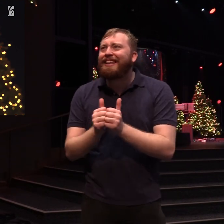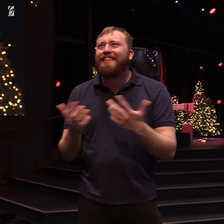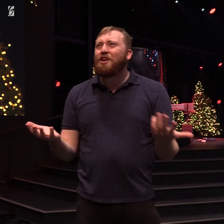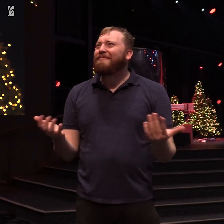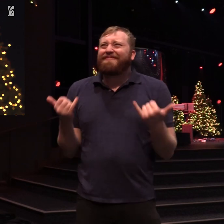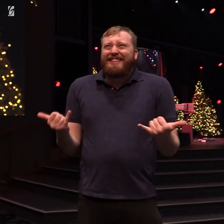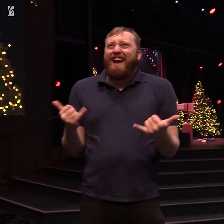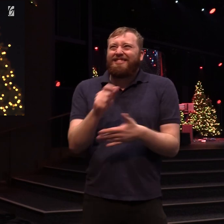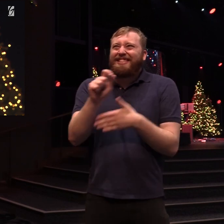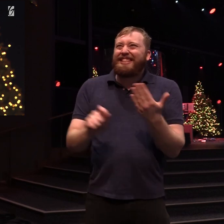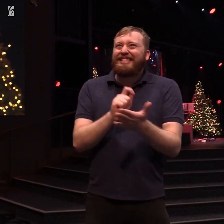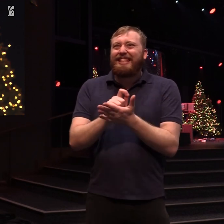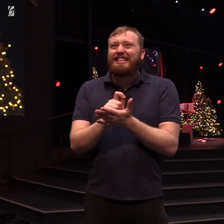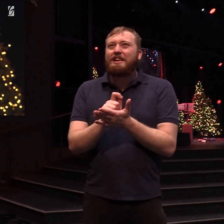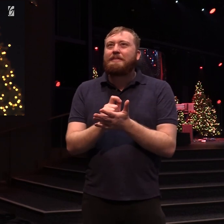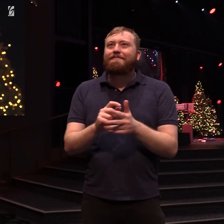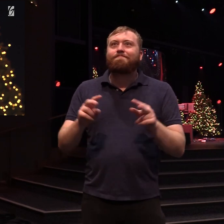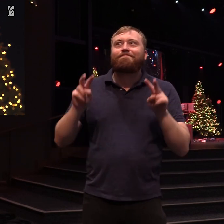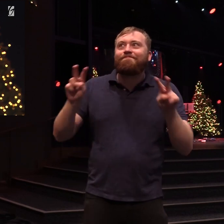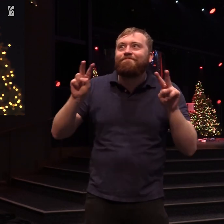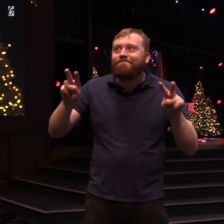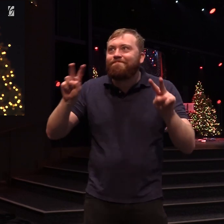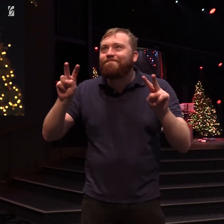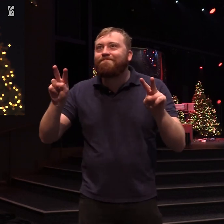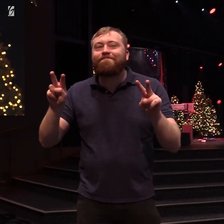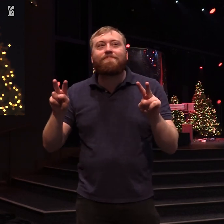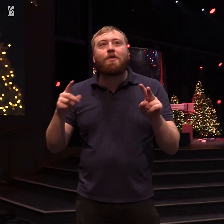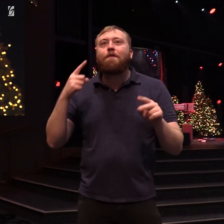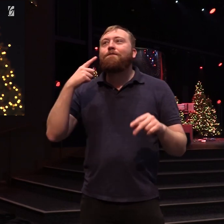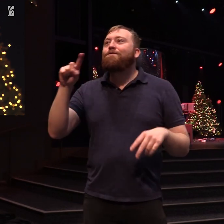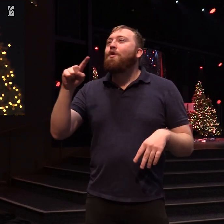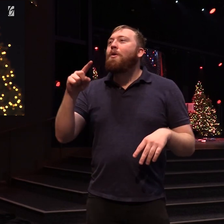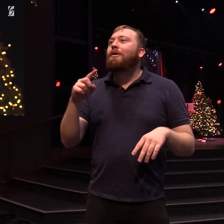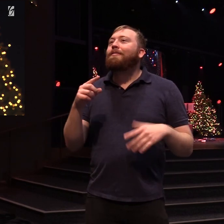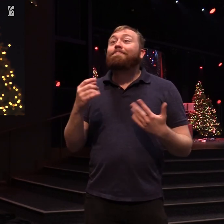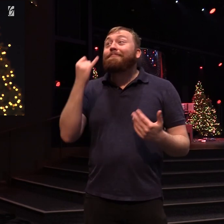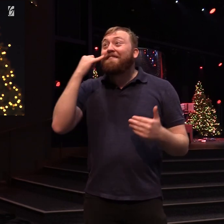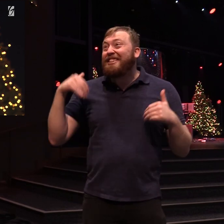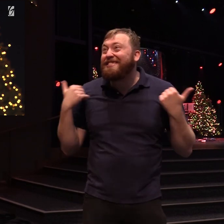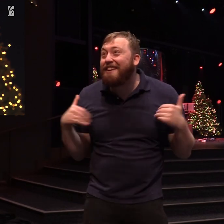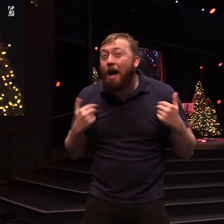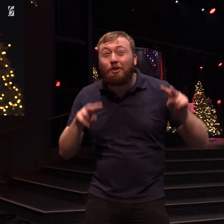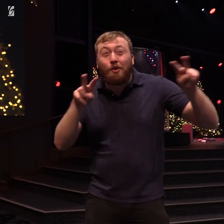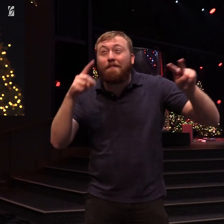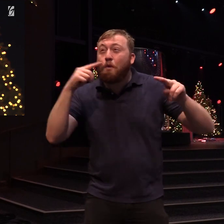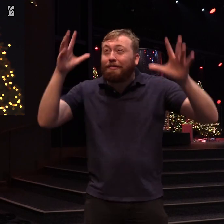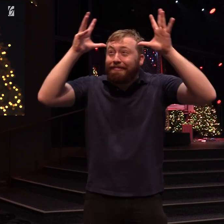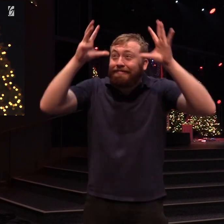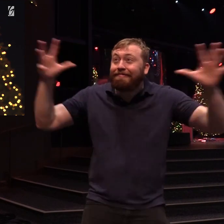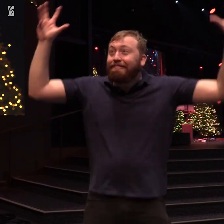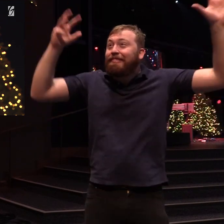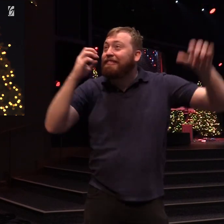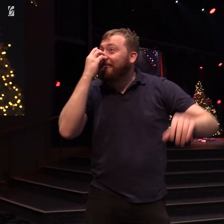looking. Looking for red-nosed lights if you're young, for headlights if you're grandma,